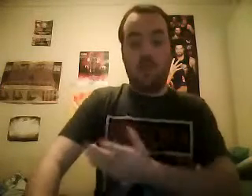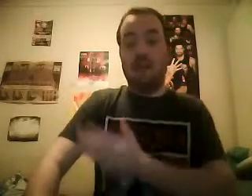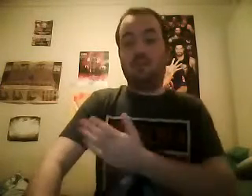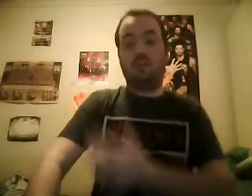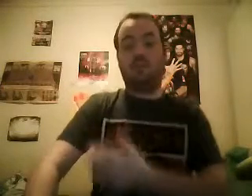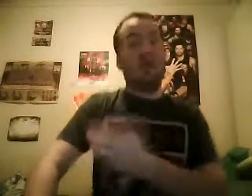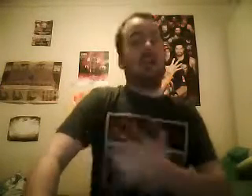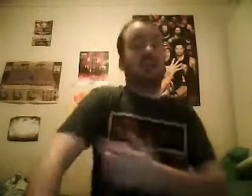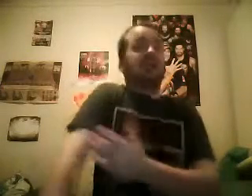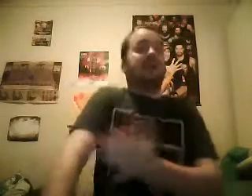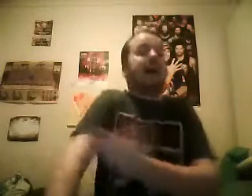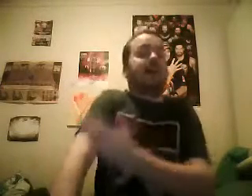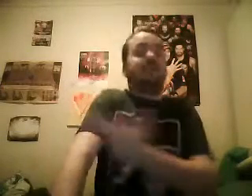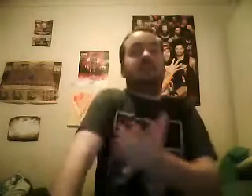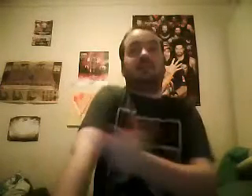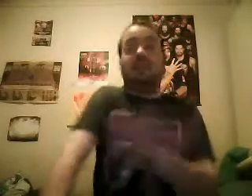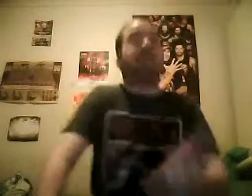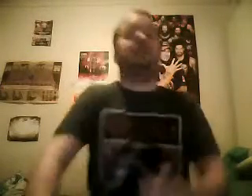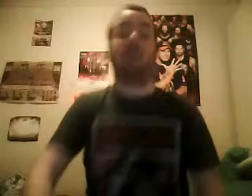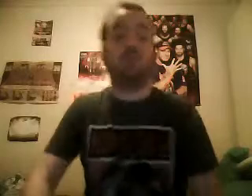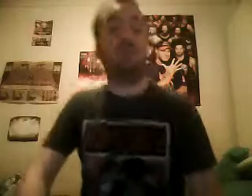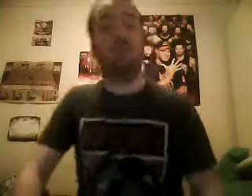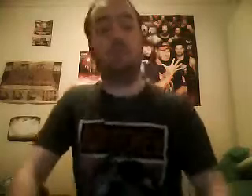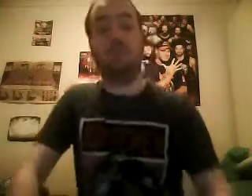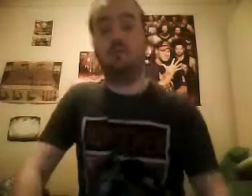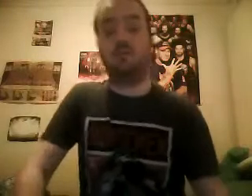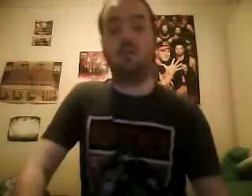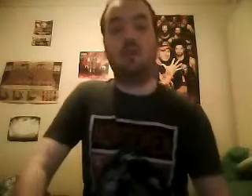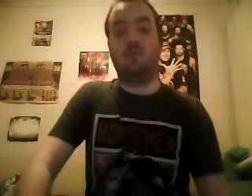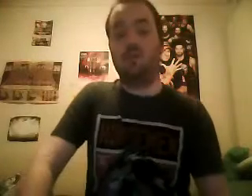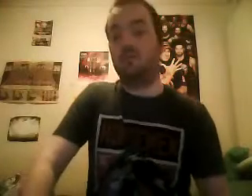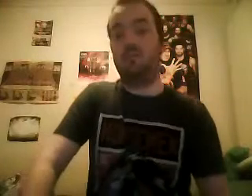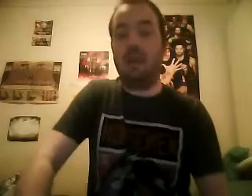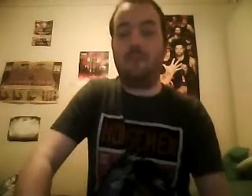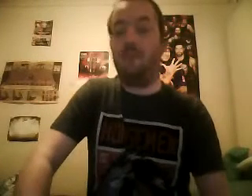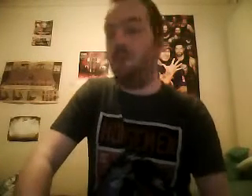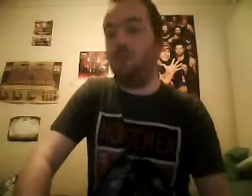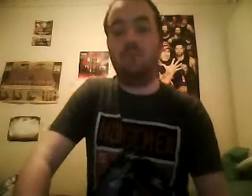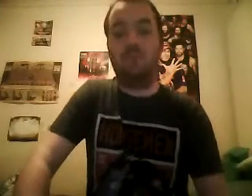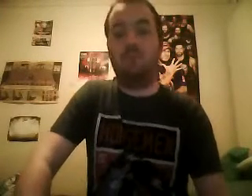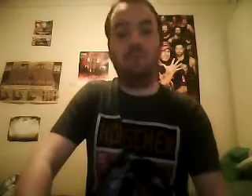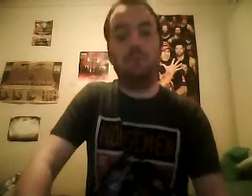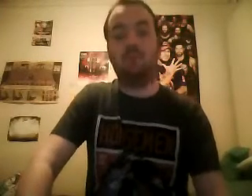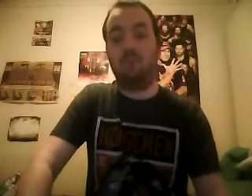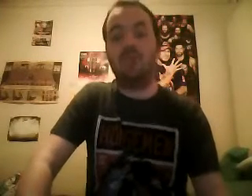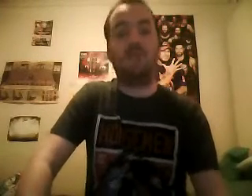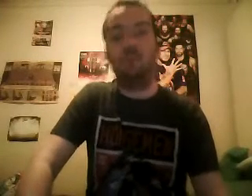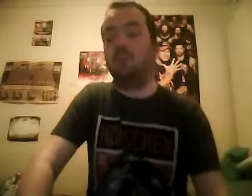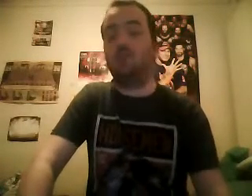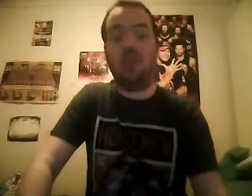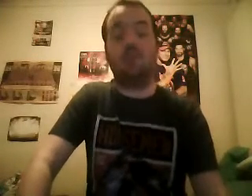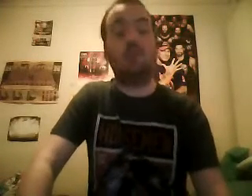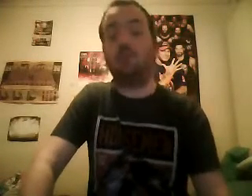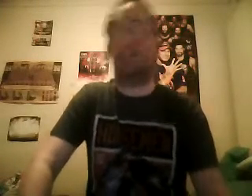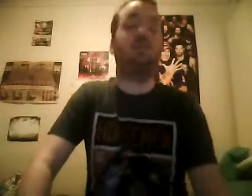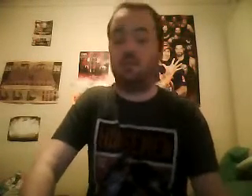And Charlotte attacks Lacey. She was barefooted and all. Barefooted. She had no shoes on. I